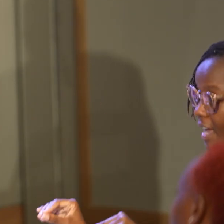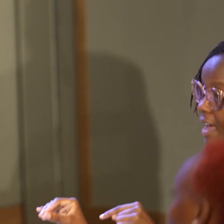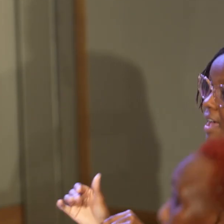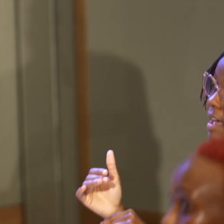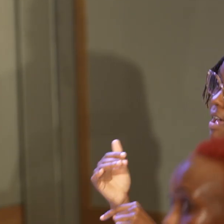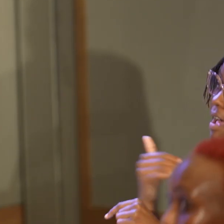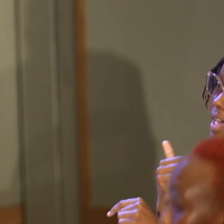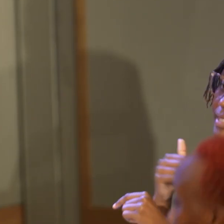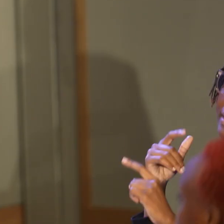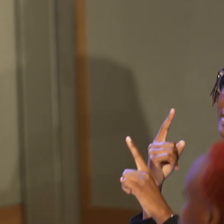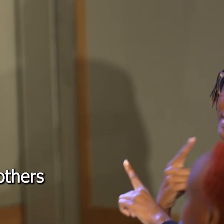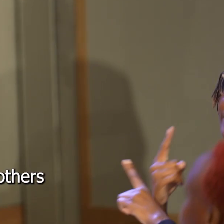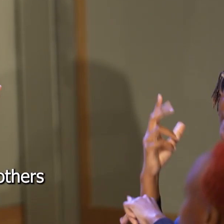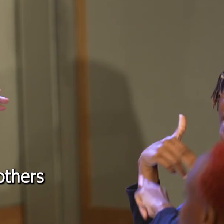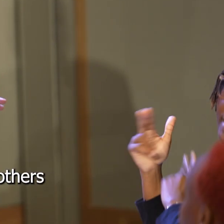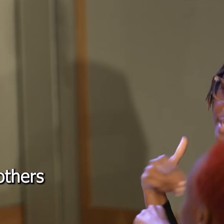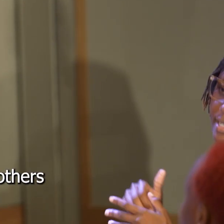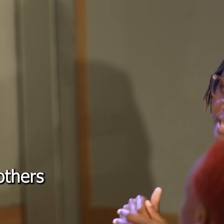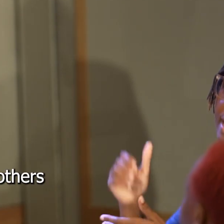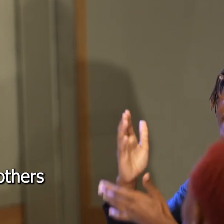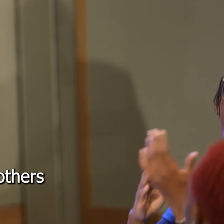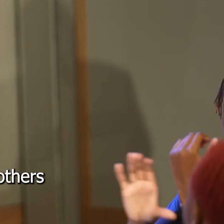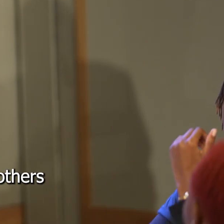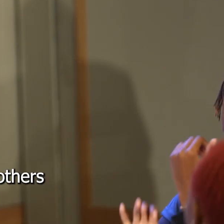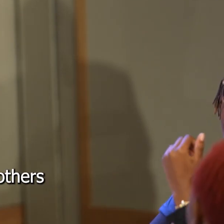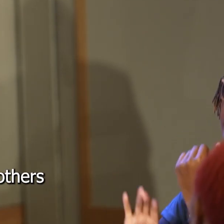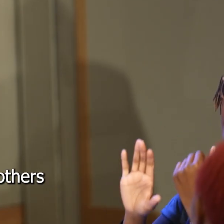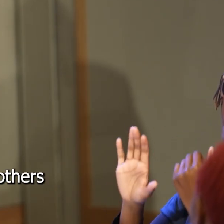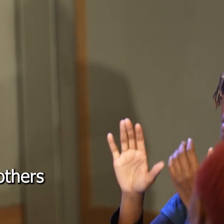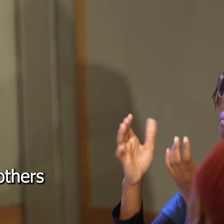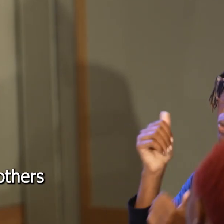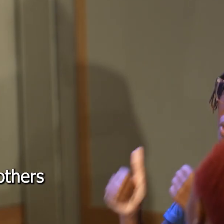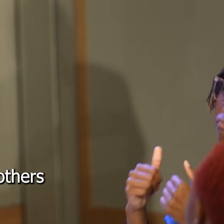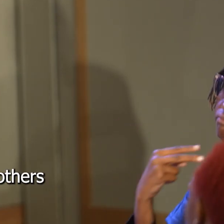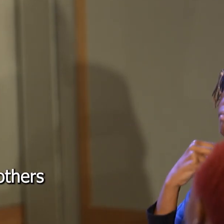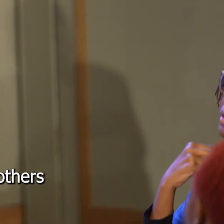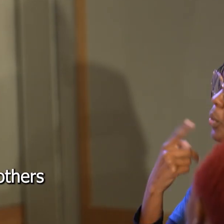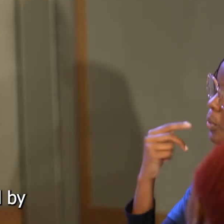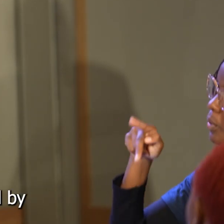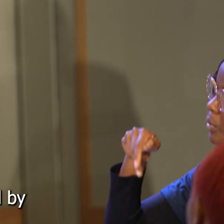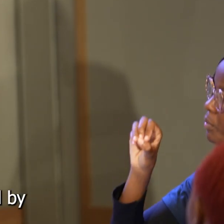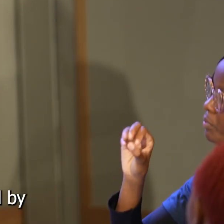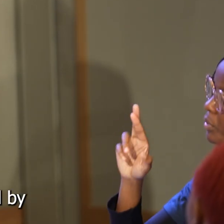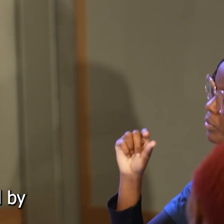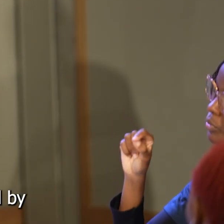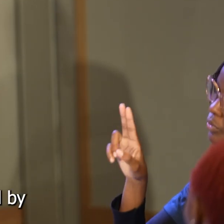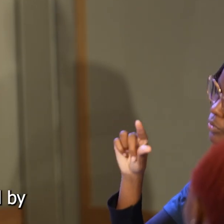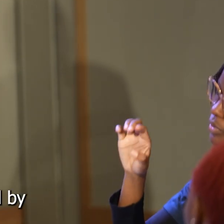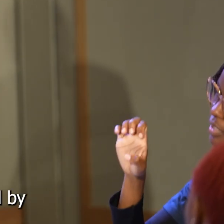the same. Others were colonized by Portuguese, others were colonized by the British or